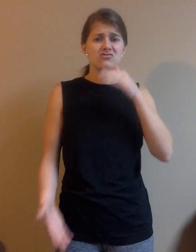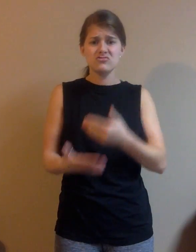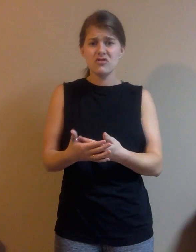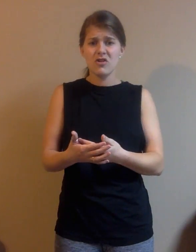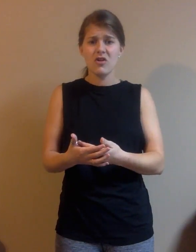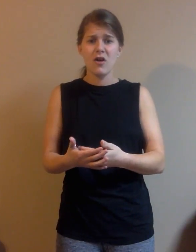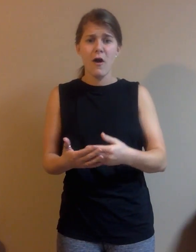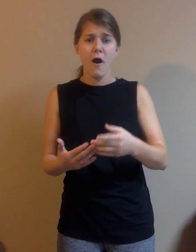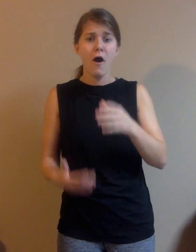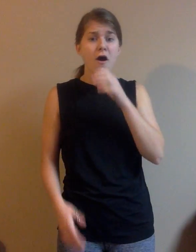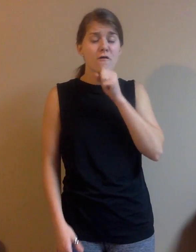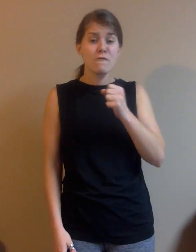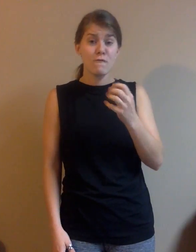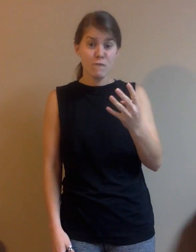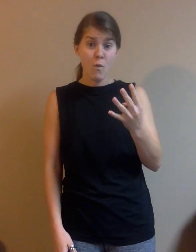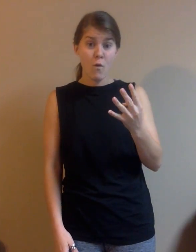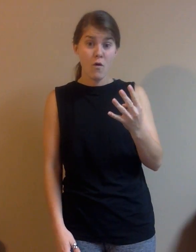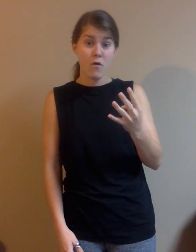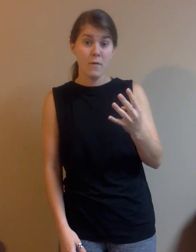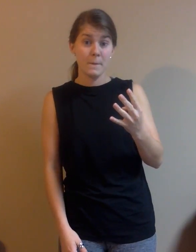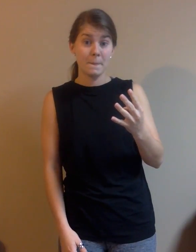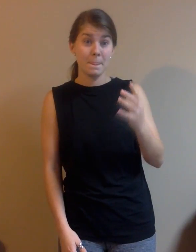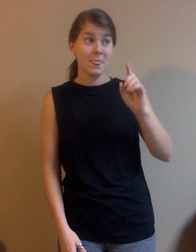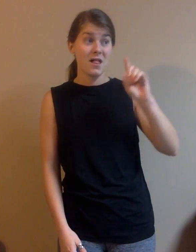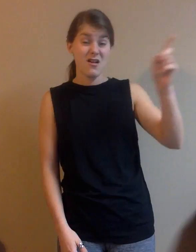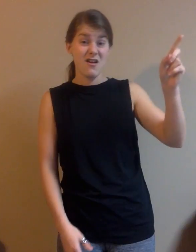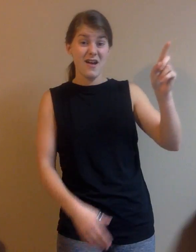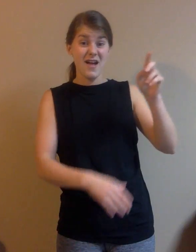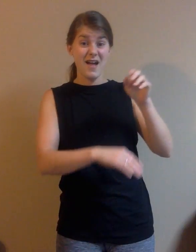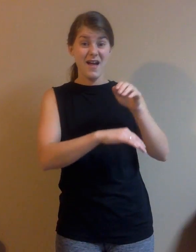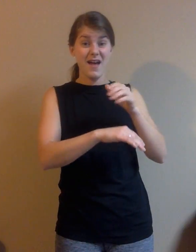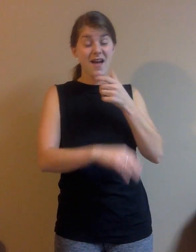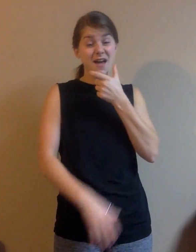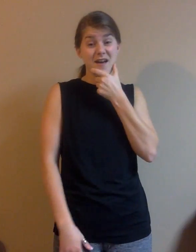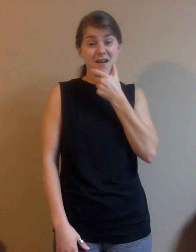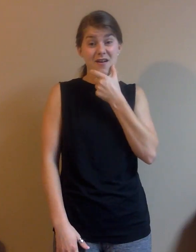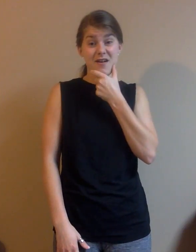if we're being strict about it, wherever he went, he was four that year, but he was in the Nativity play. Do you remember the story?